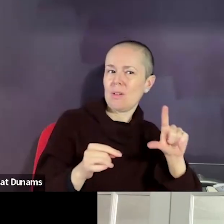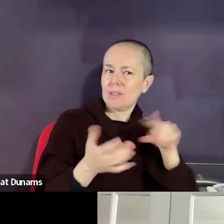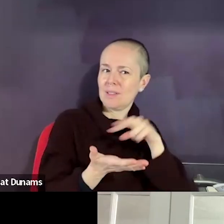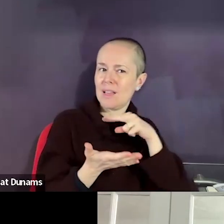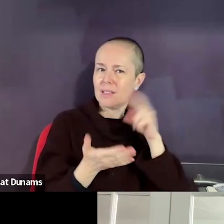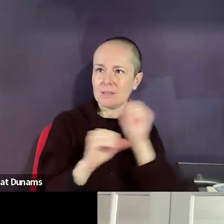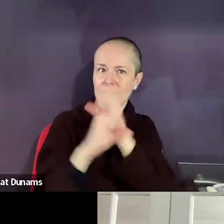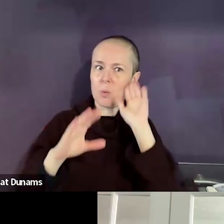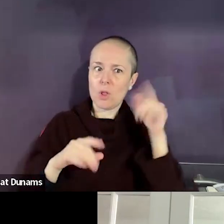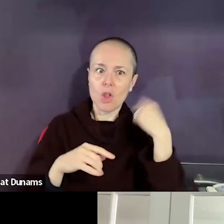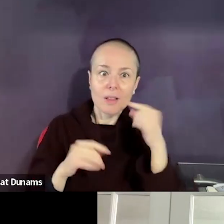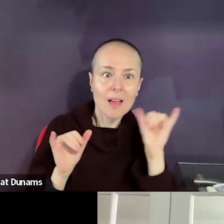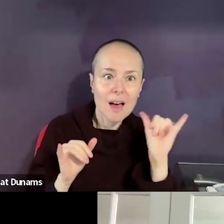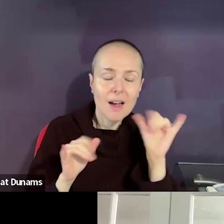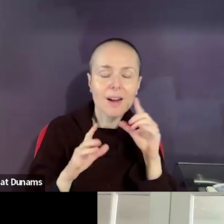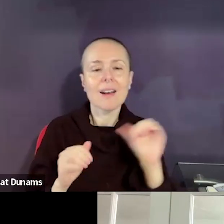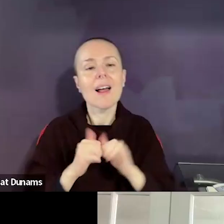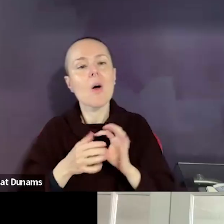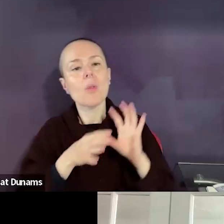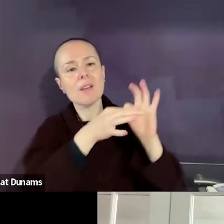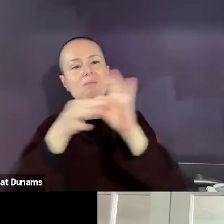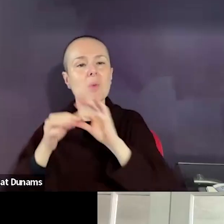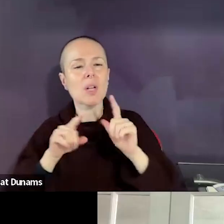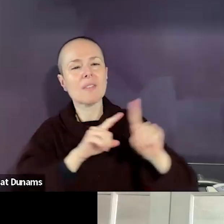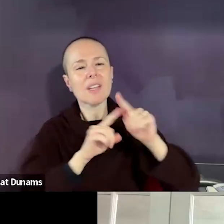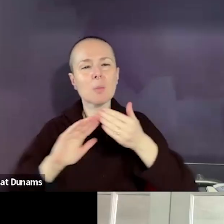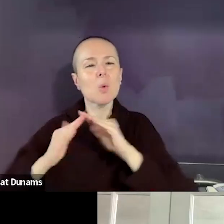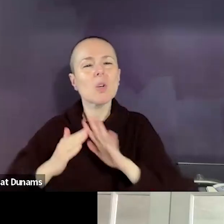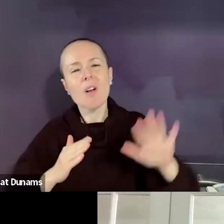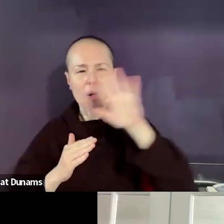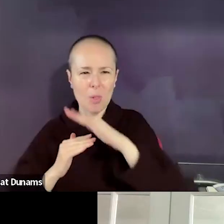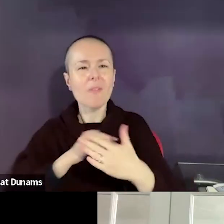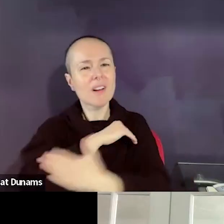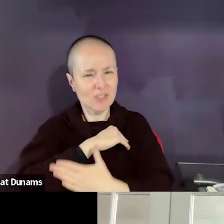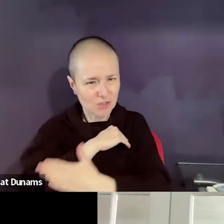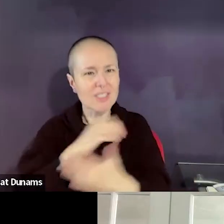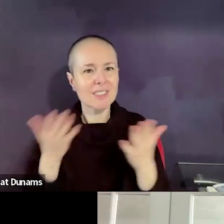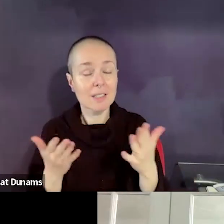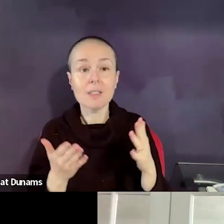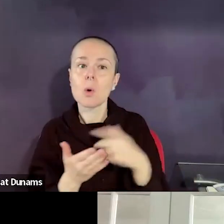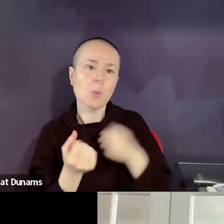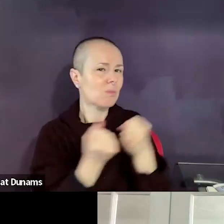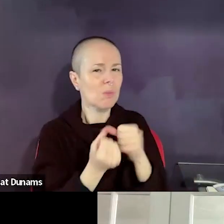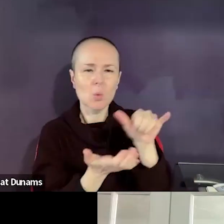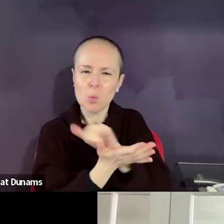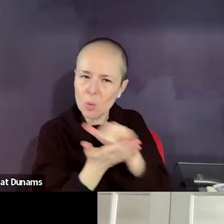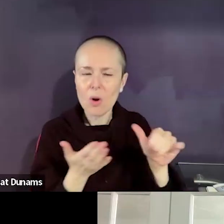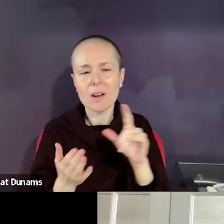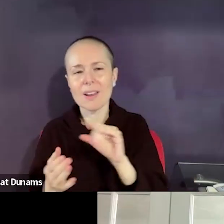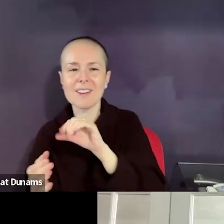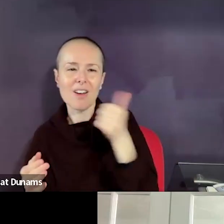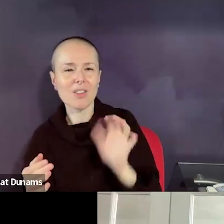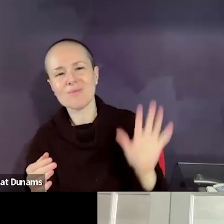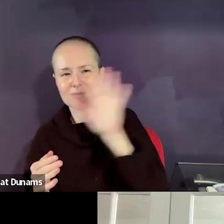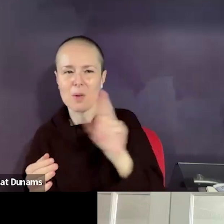our respective dance communities all across the nation. And so we stand with dancers in New York and in all the other cities that NYC Aruvu is in.